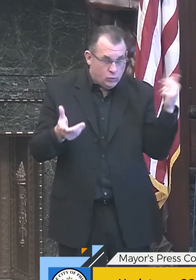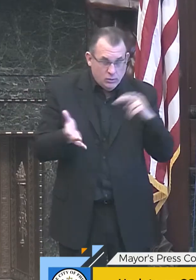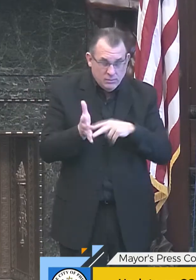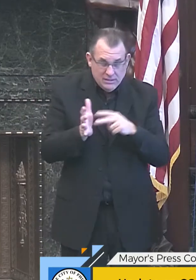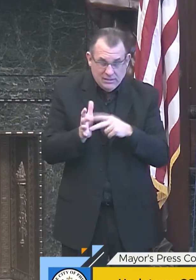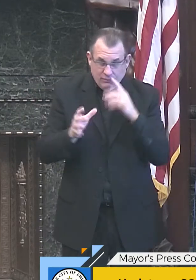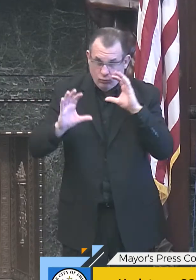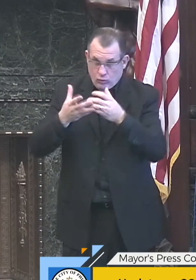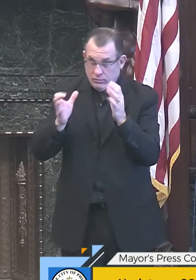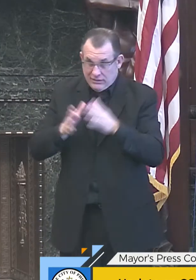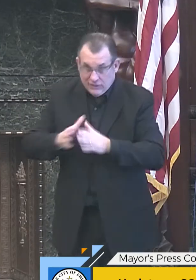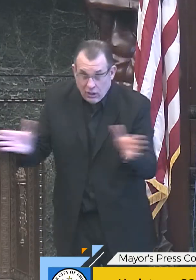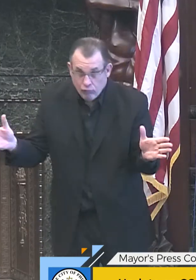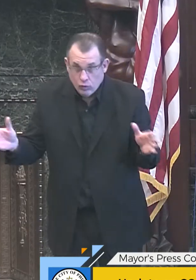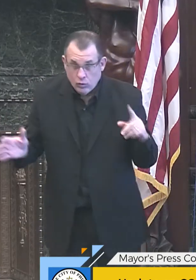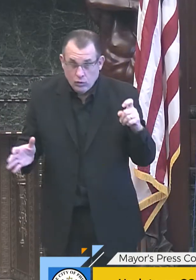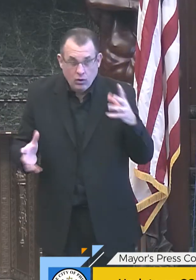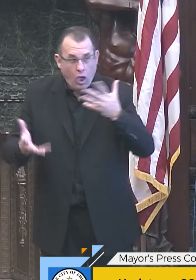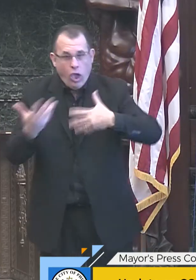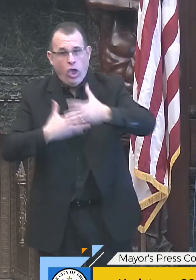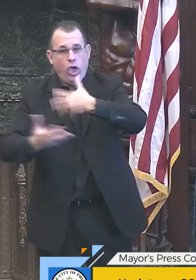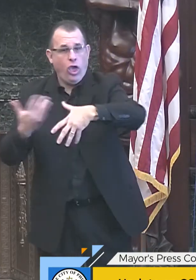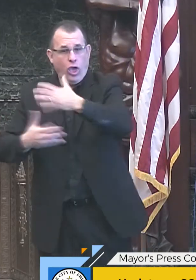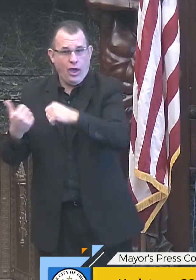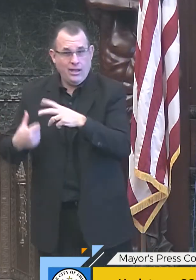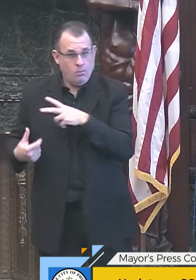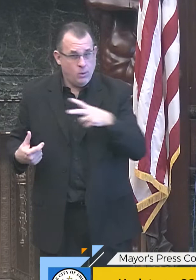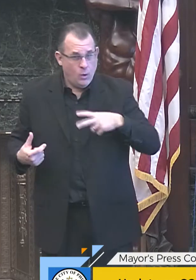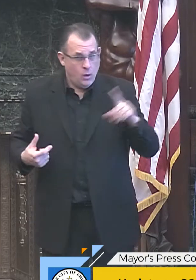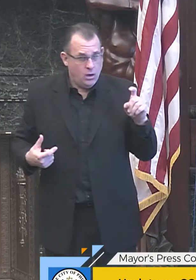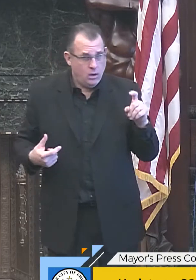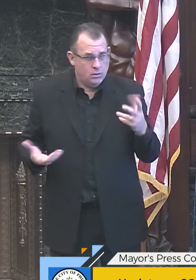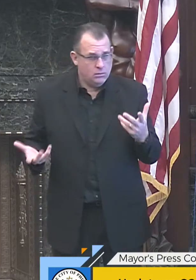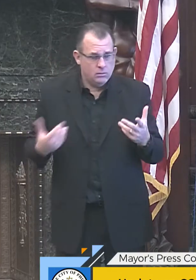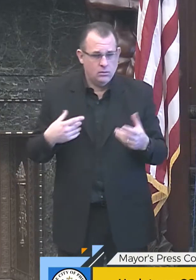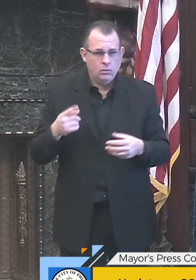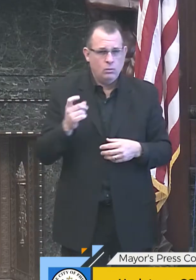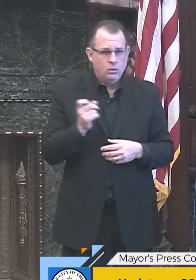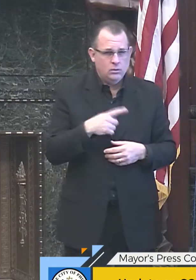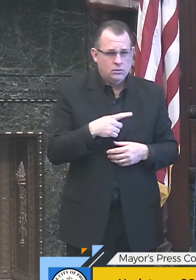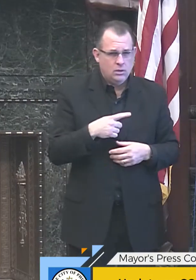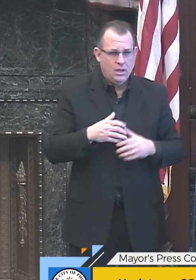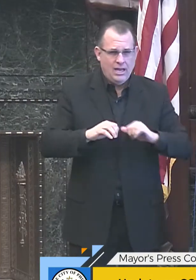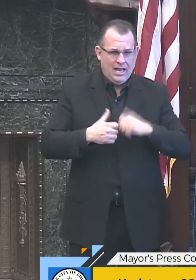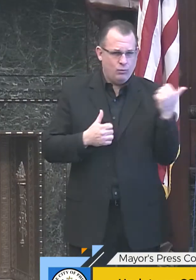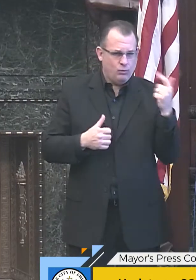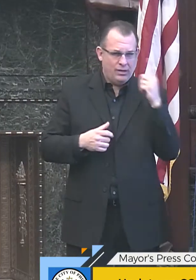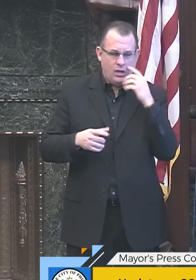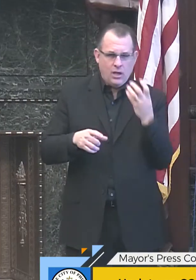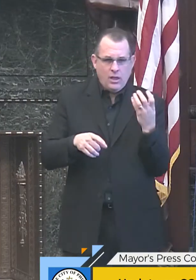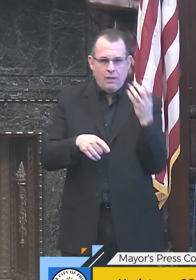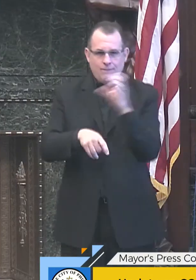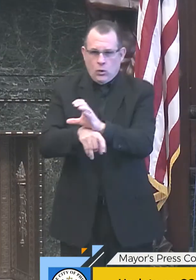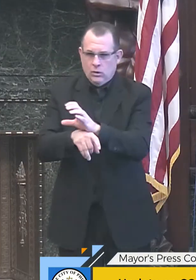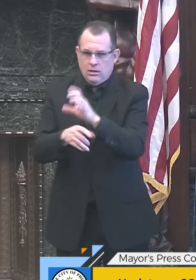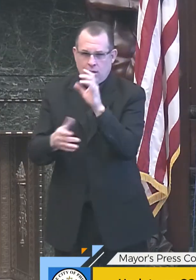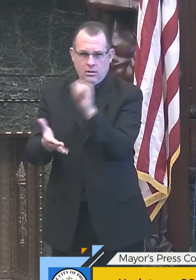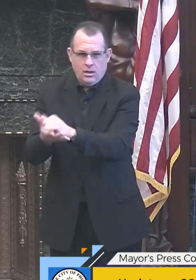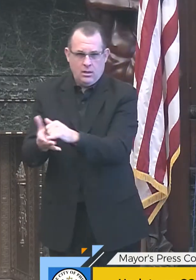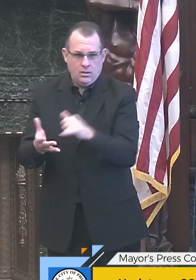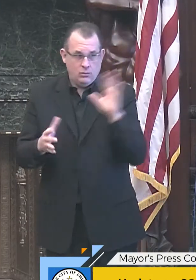in general in parks. But what is the enforcement aspect of that going to be? Has that changed at all at this